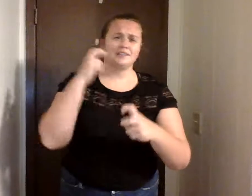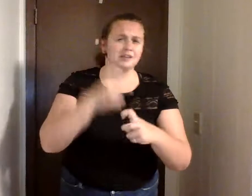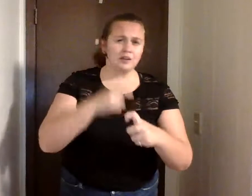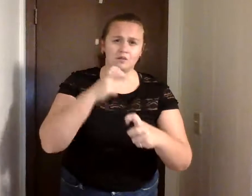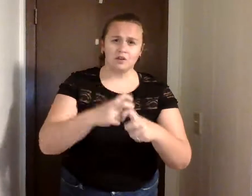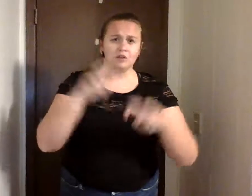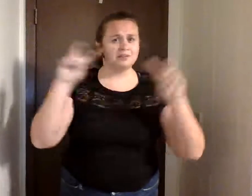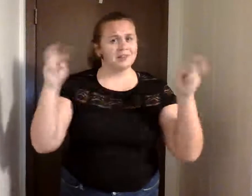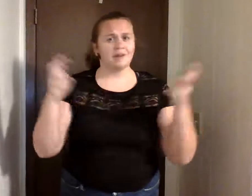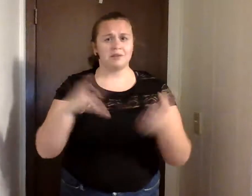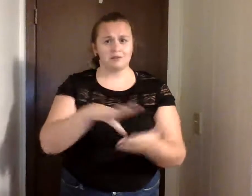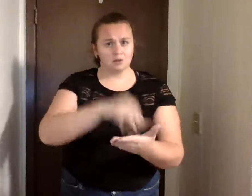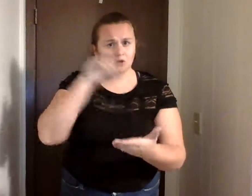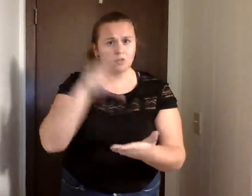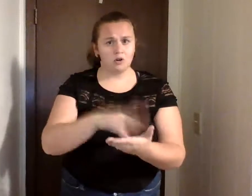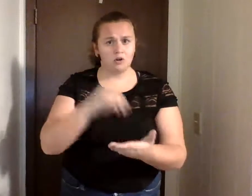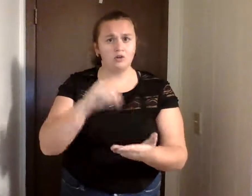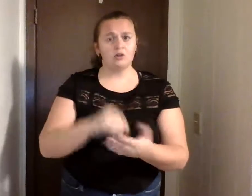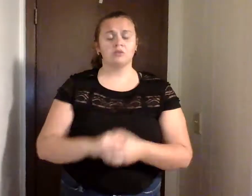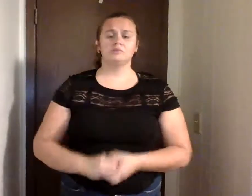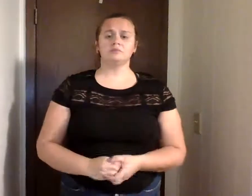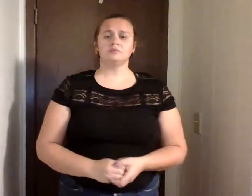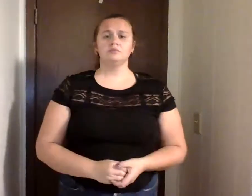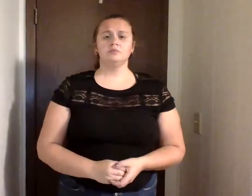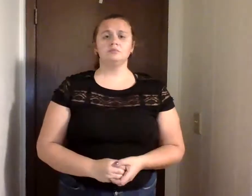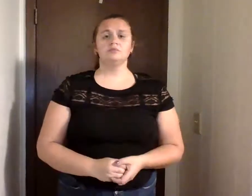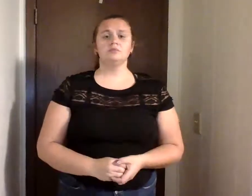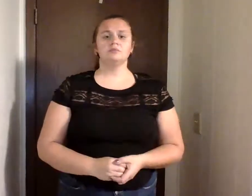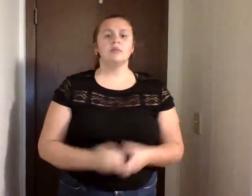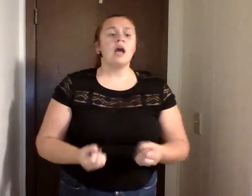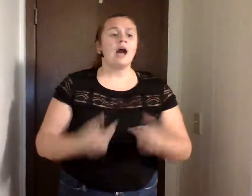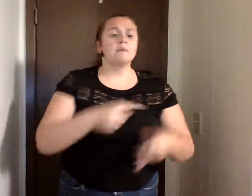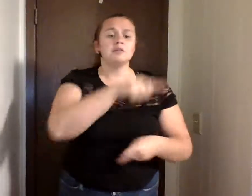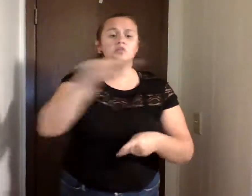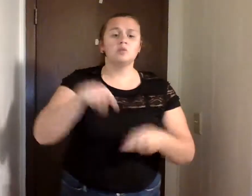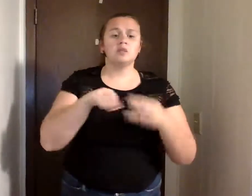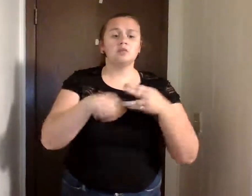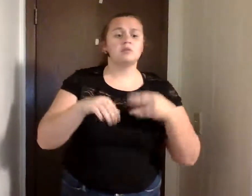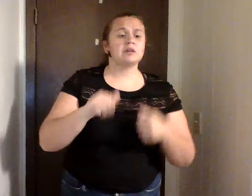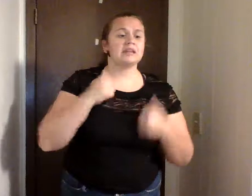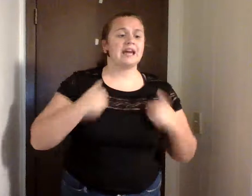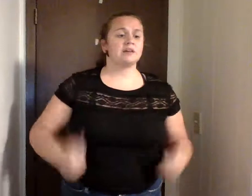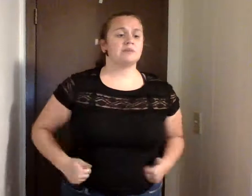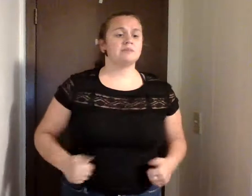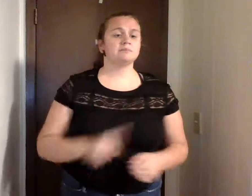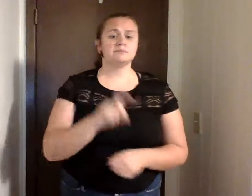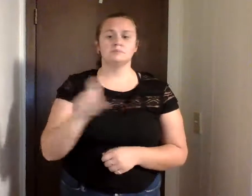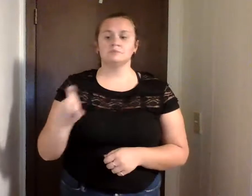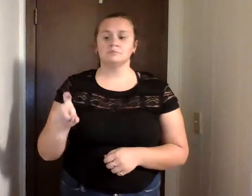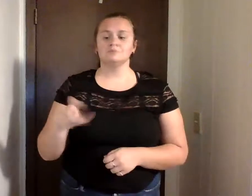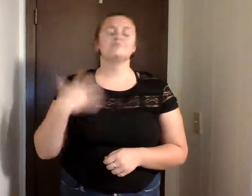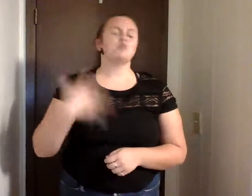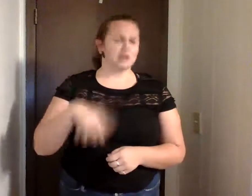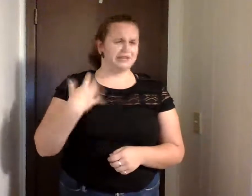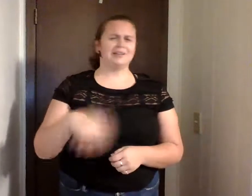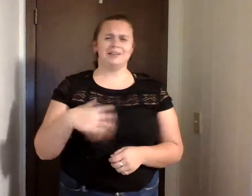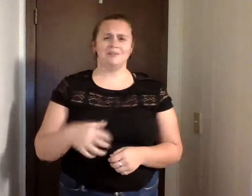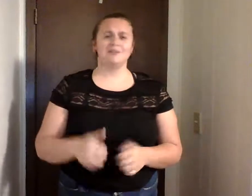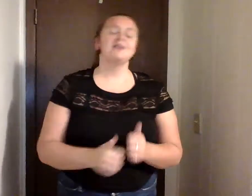and time-intensive subject to learn. How many of you here made it through anatomy? Wow, good. Most of you are in